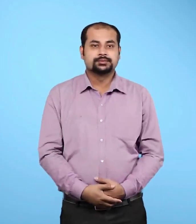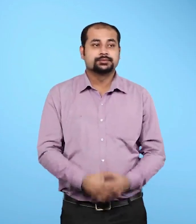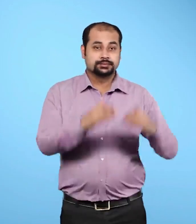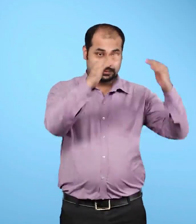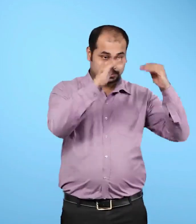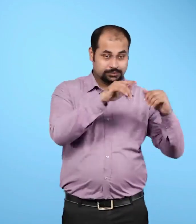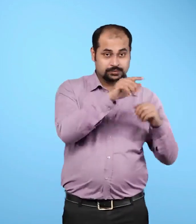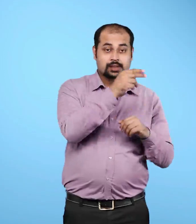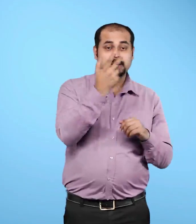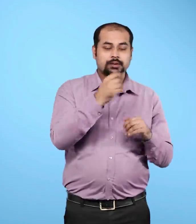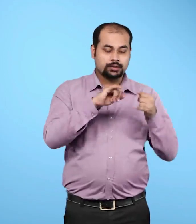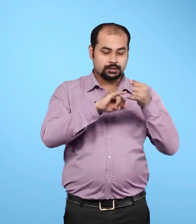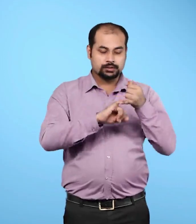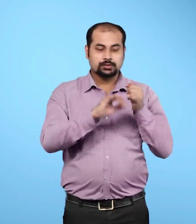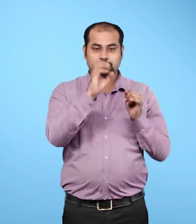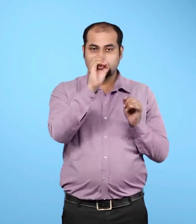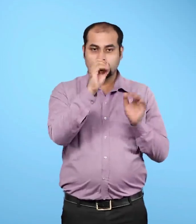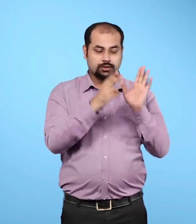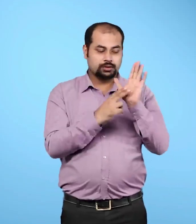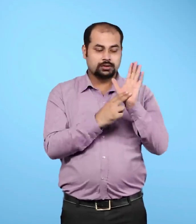Fourth row, column 1, Sonu.